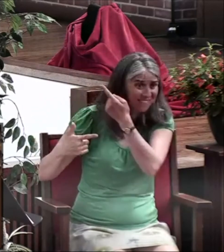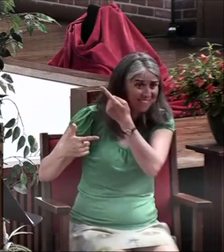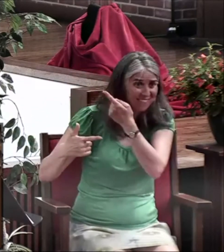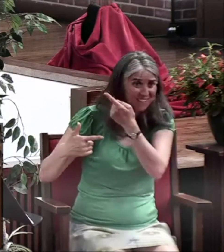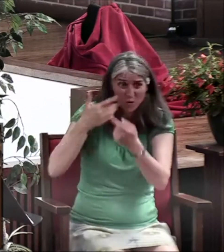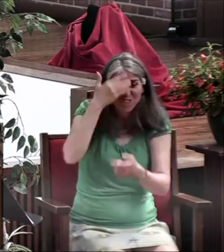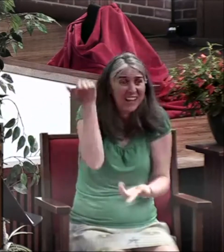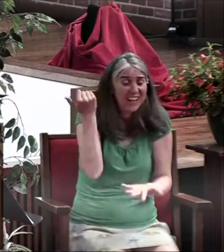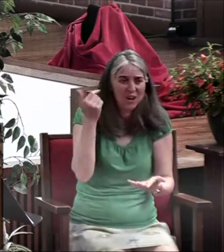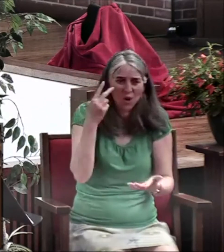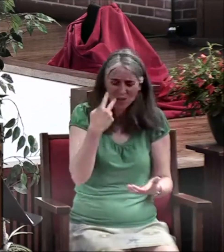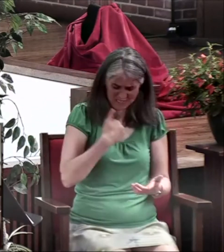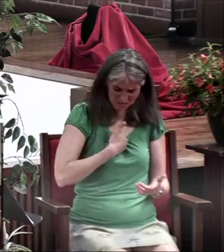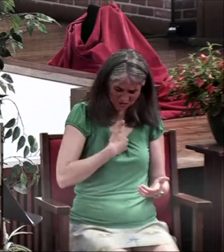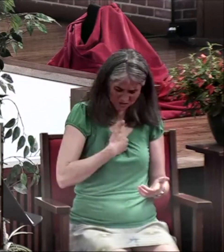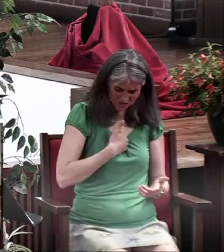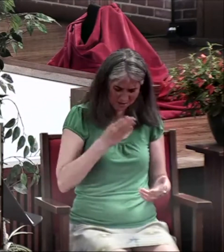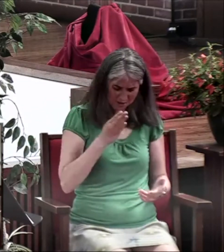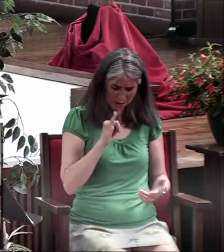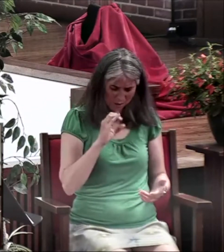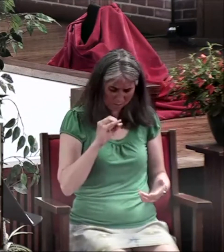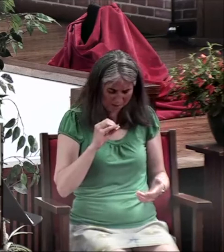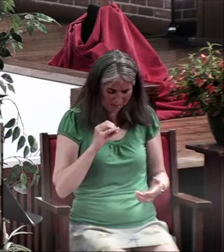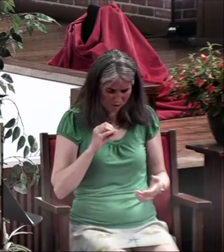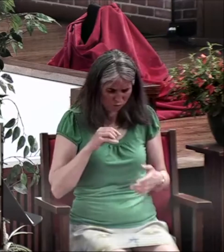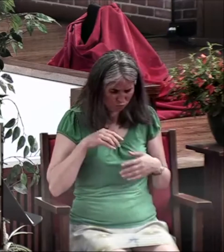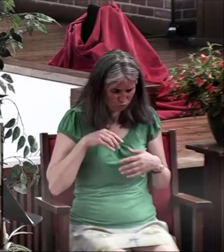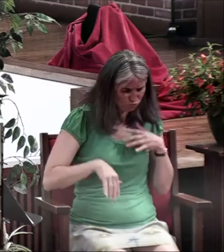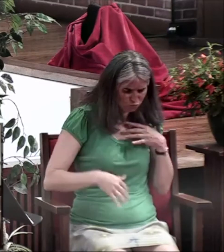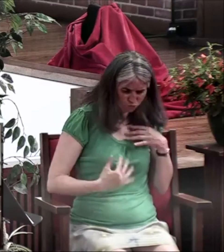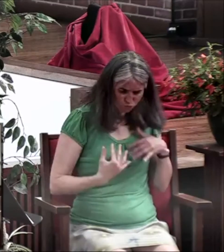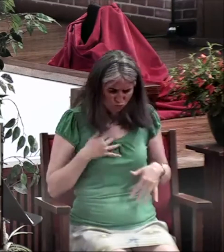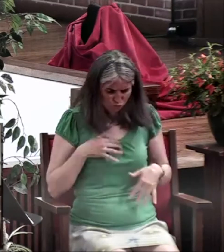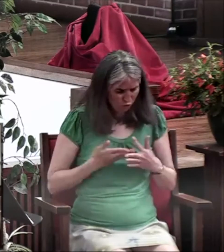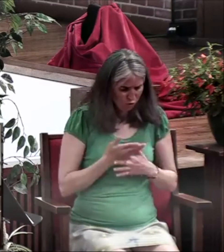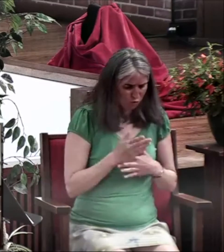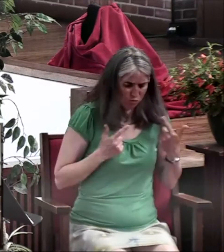We see ourselves as a biological going, orienting through this thing called life.